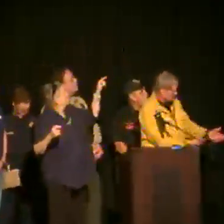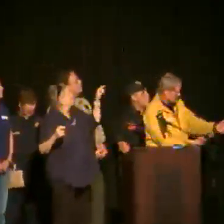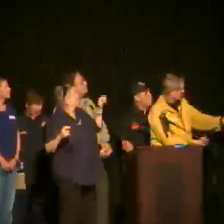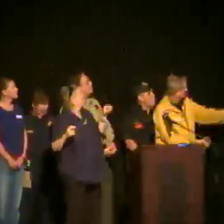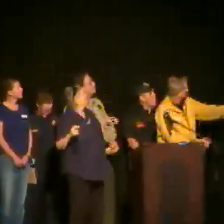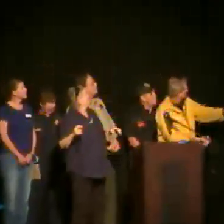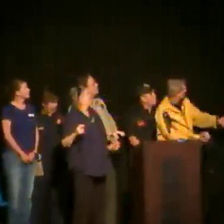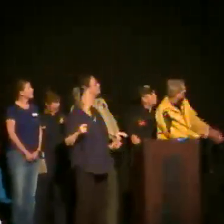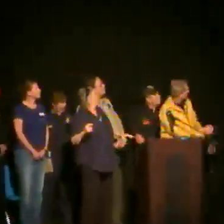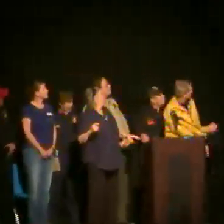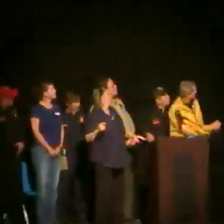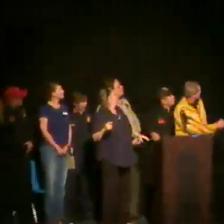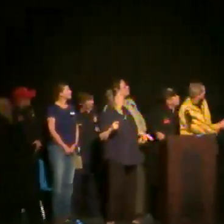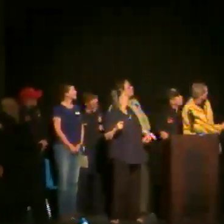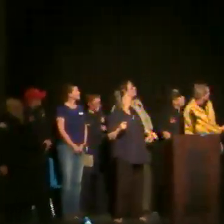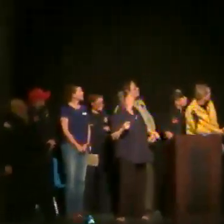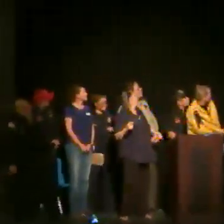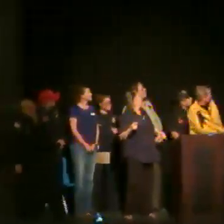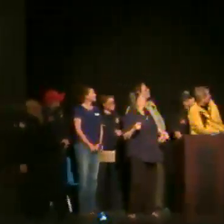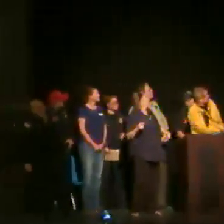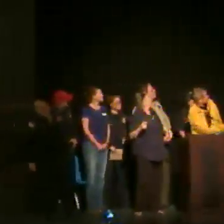I don't see mine, but you got it right here, right?